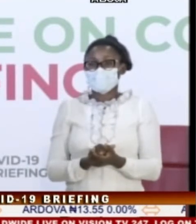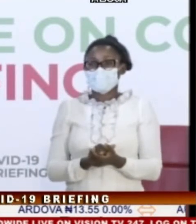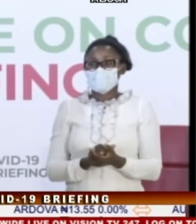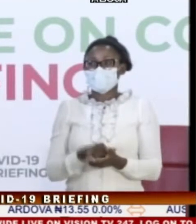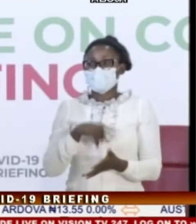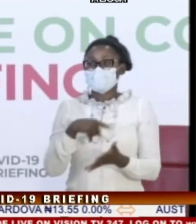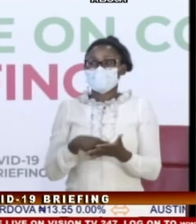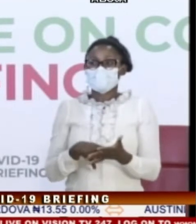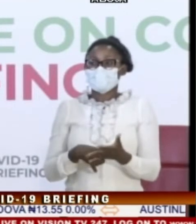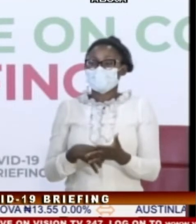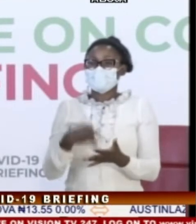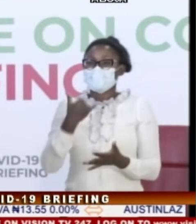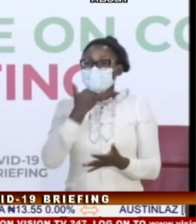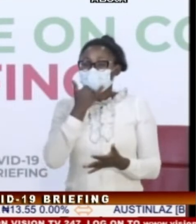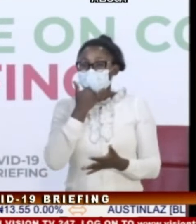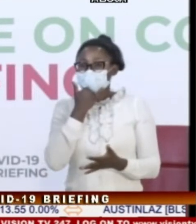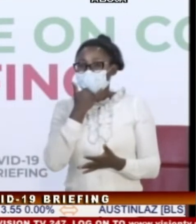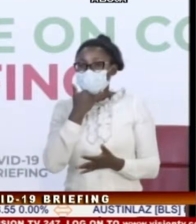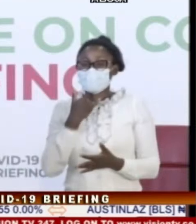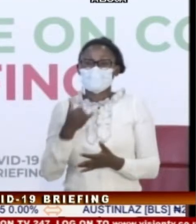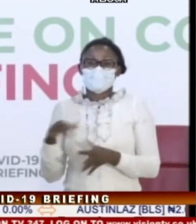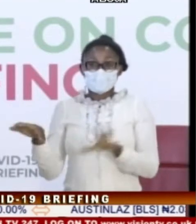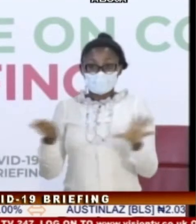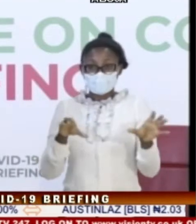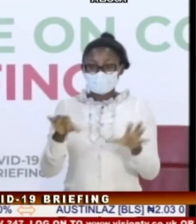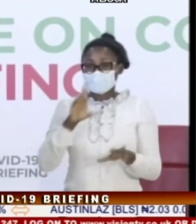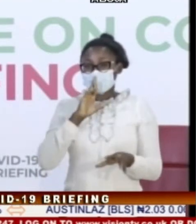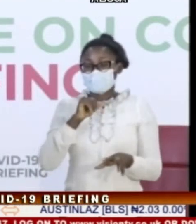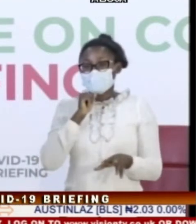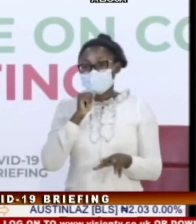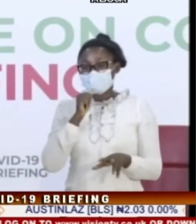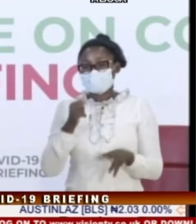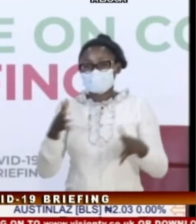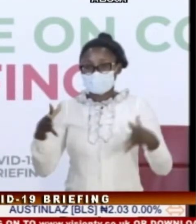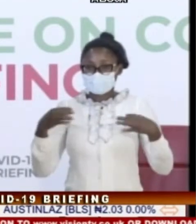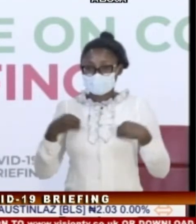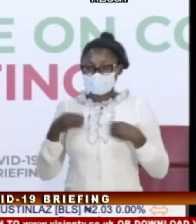these criminal acts are not further perpetuated.